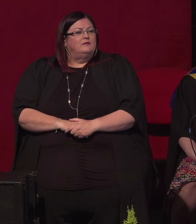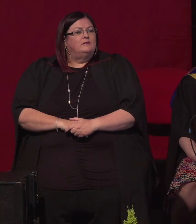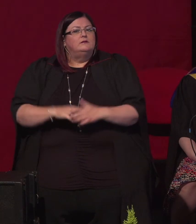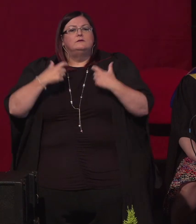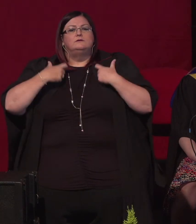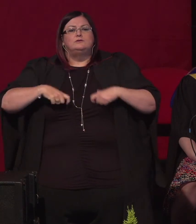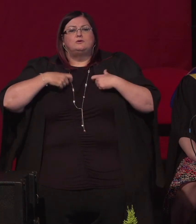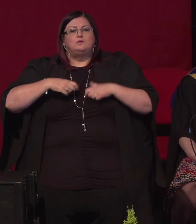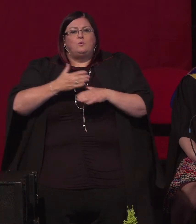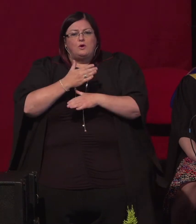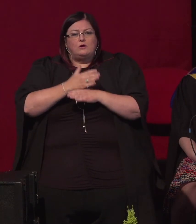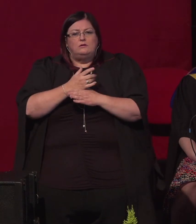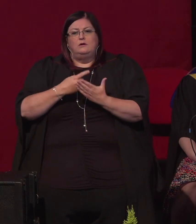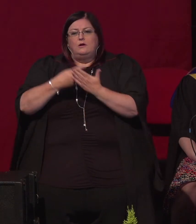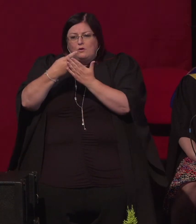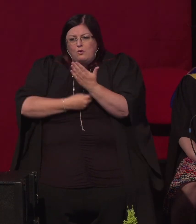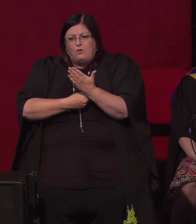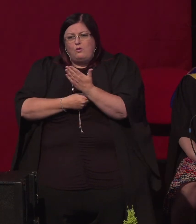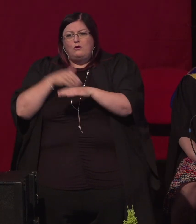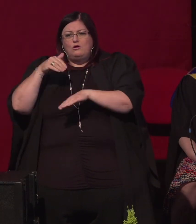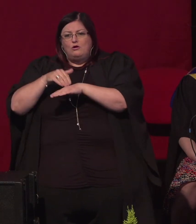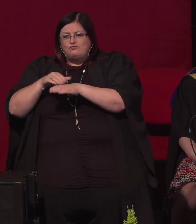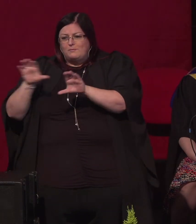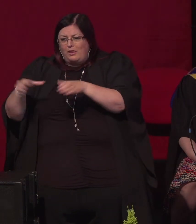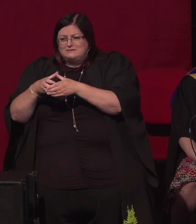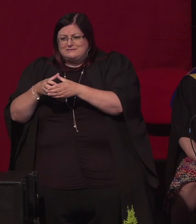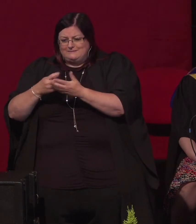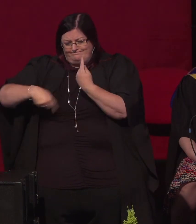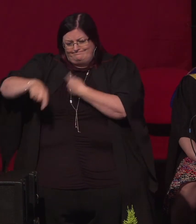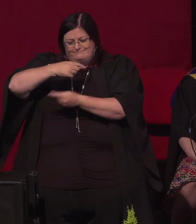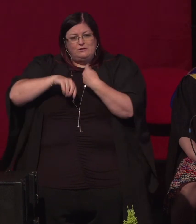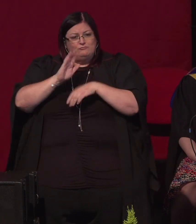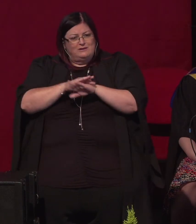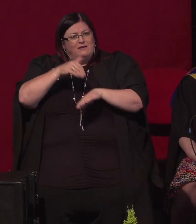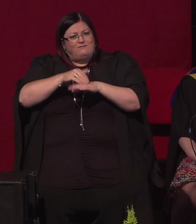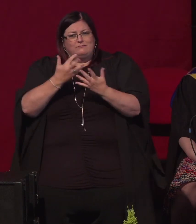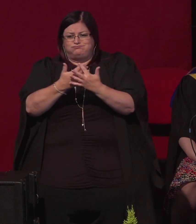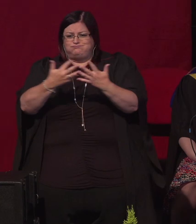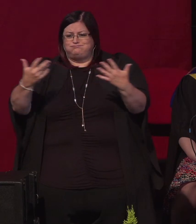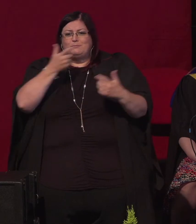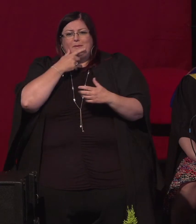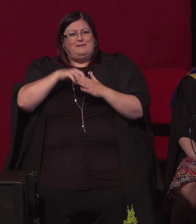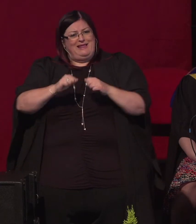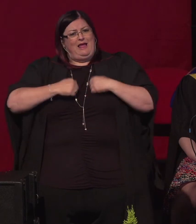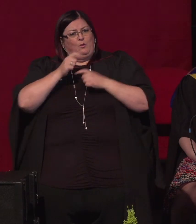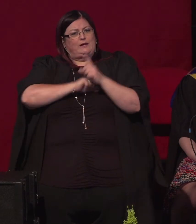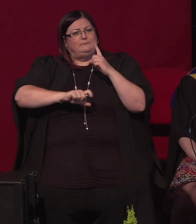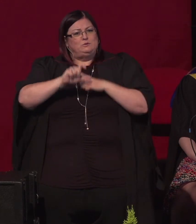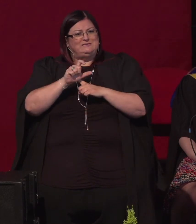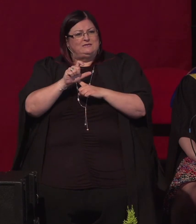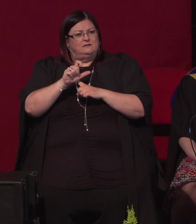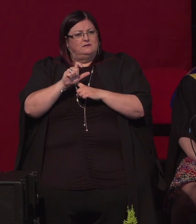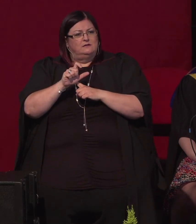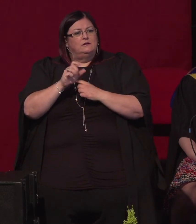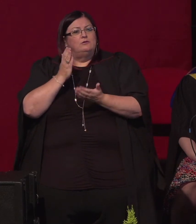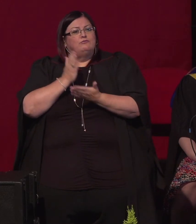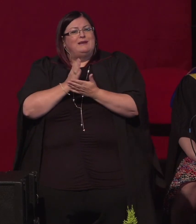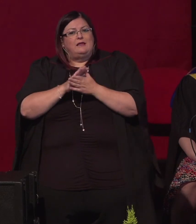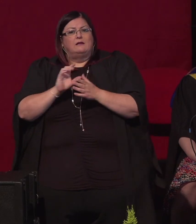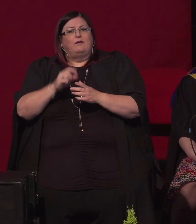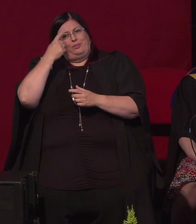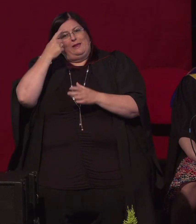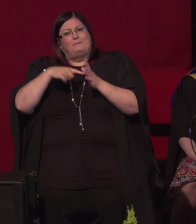Social work, law and criminology touch the lives of many people living in our communities, including the most